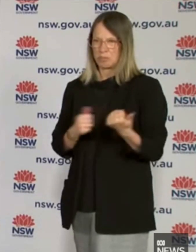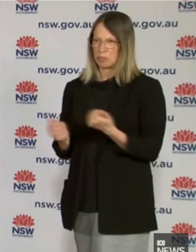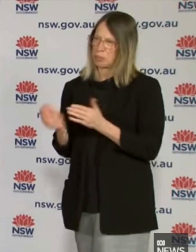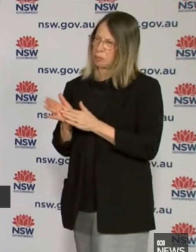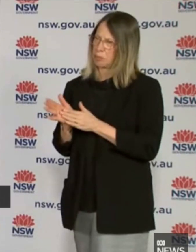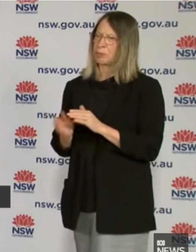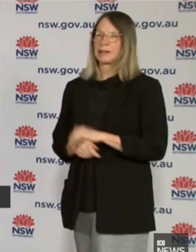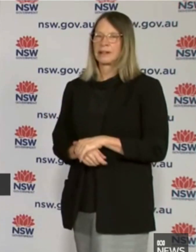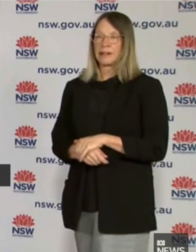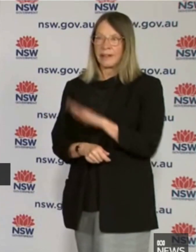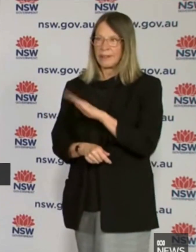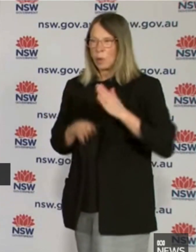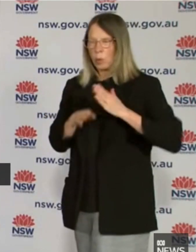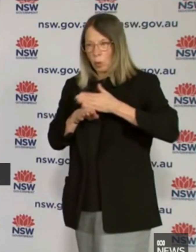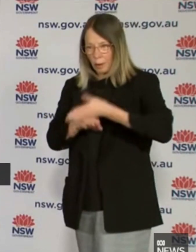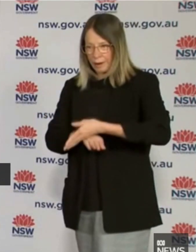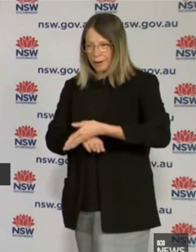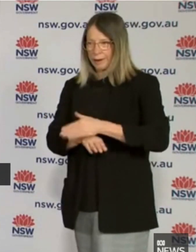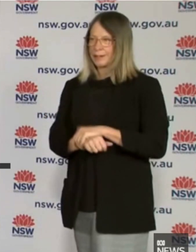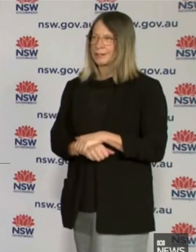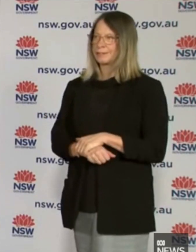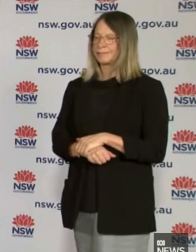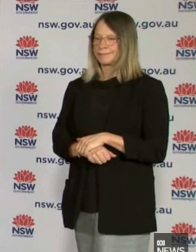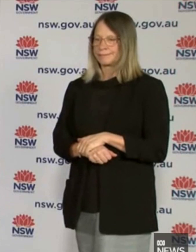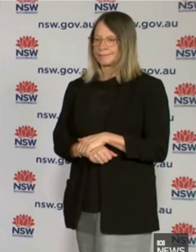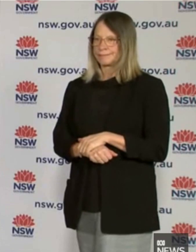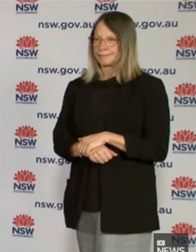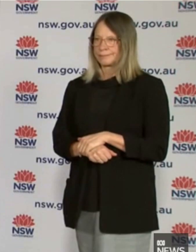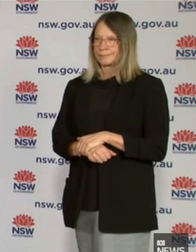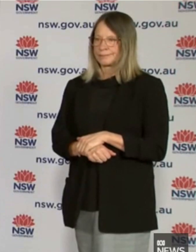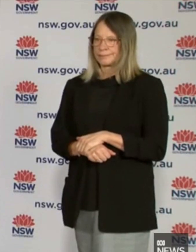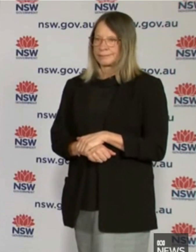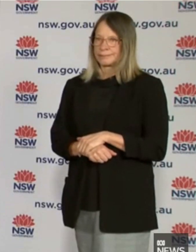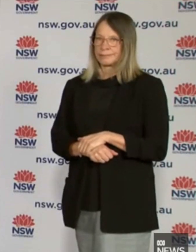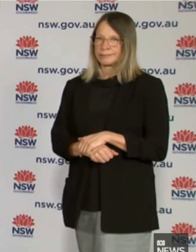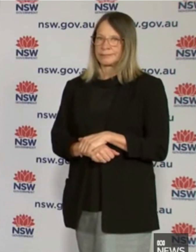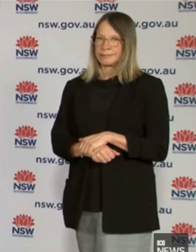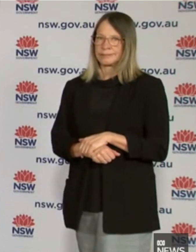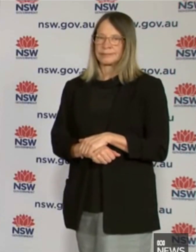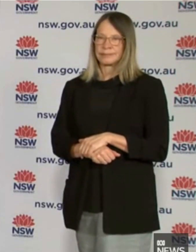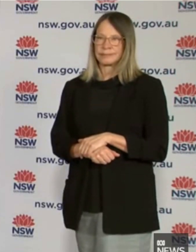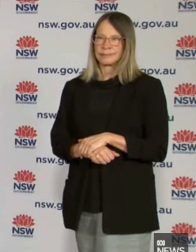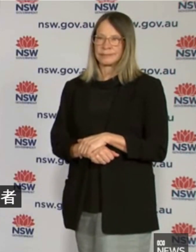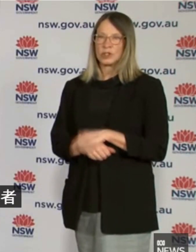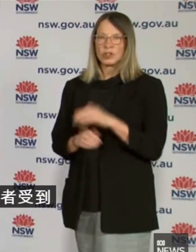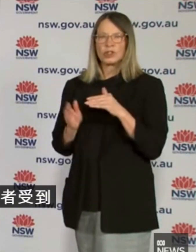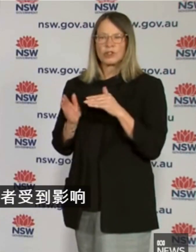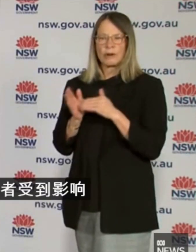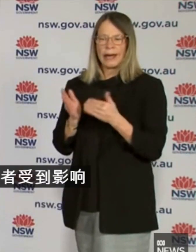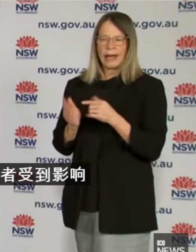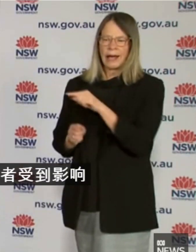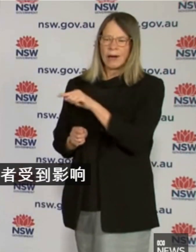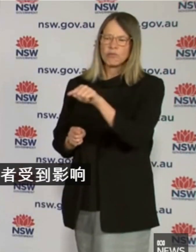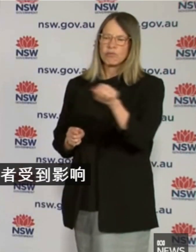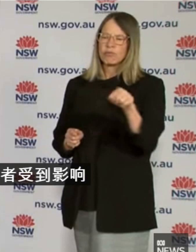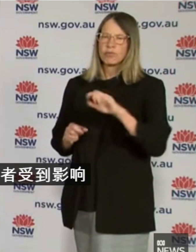the teams are working incredibly hard. I'm aware that in the current outbreak, there are 24 patients affected, is our